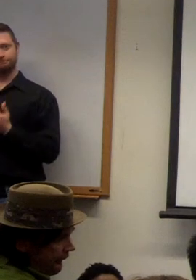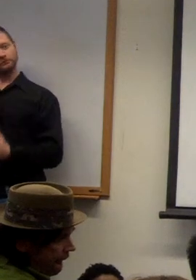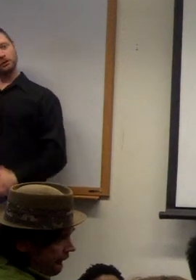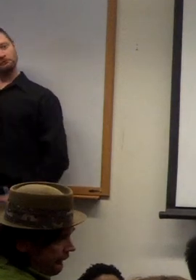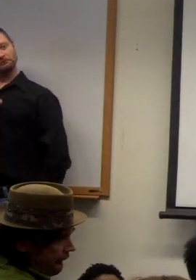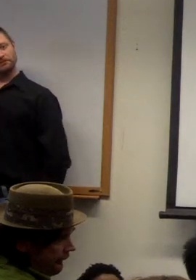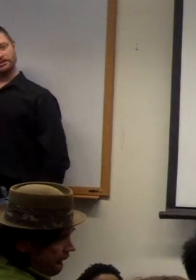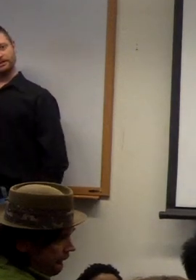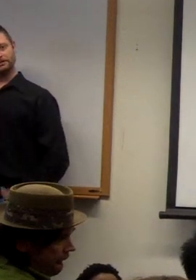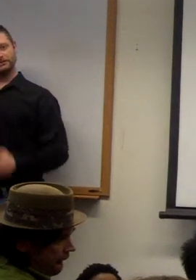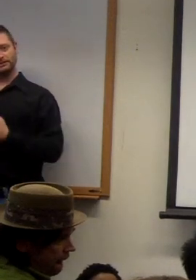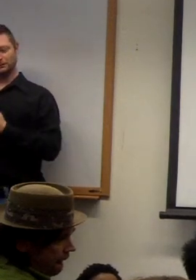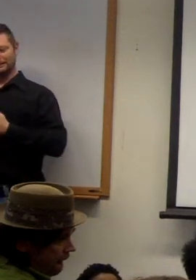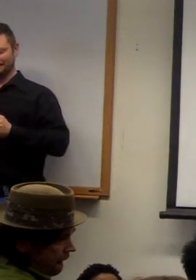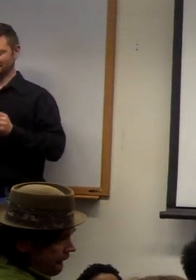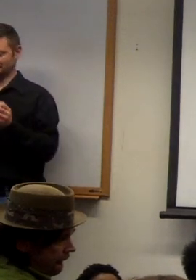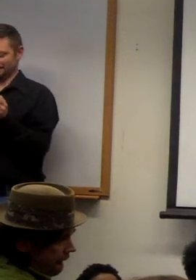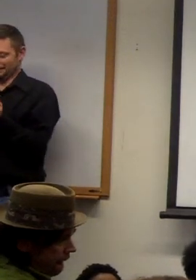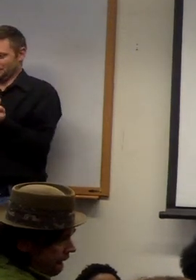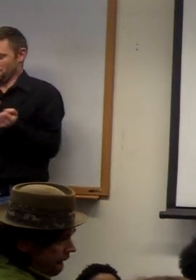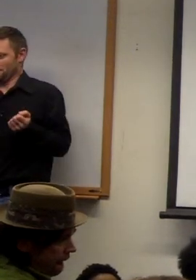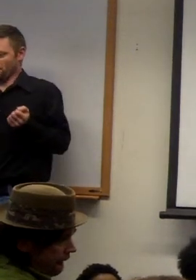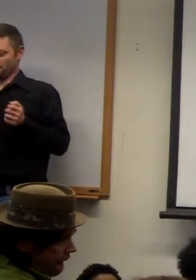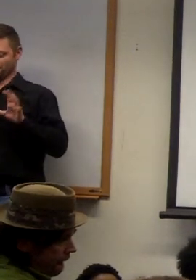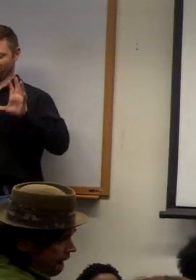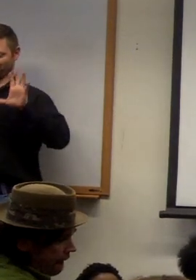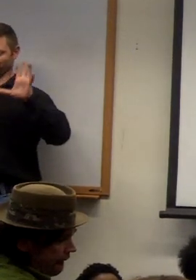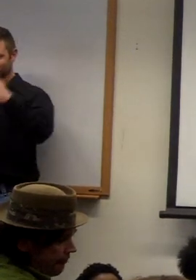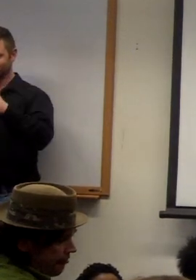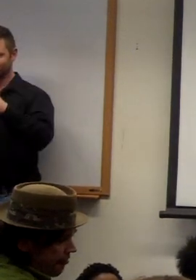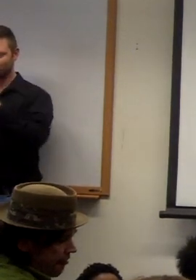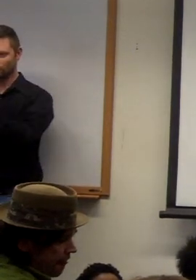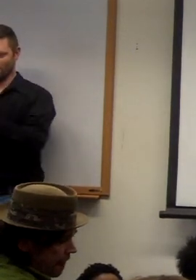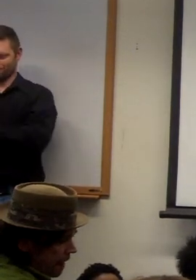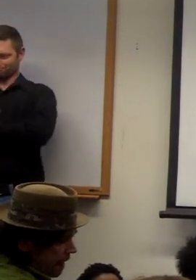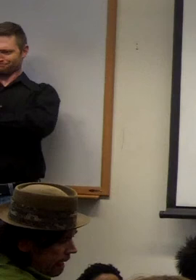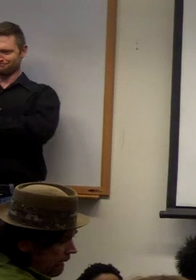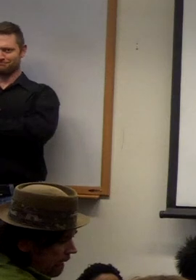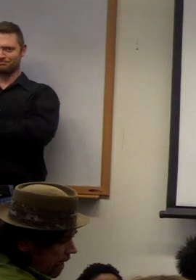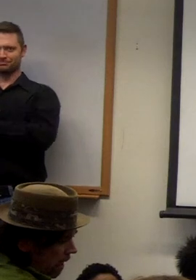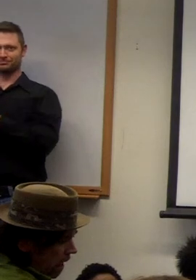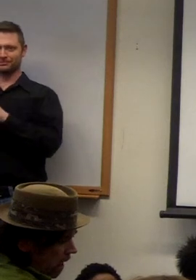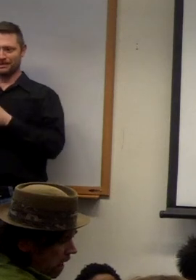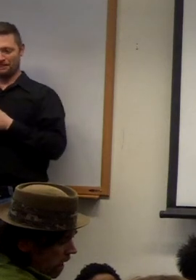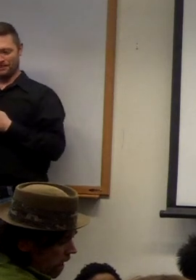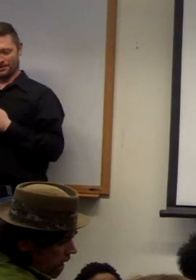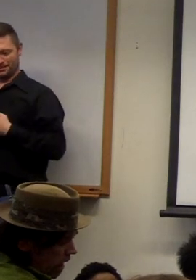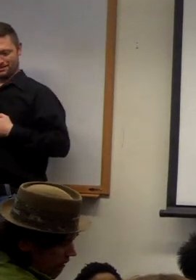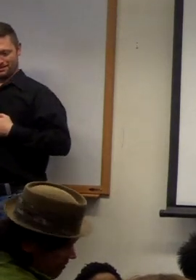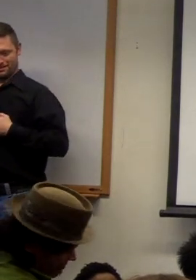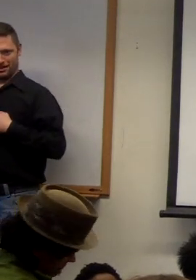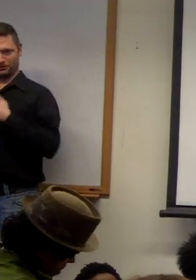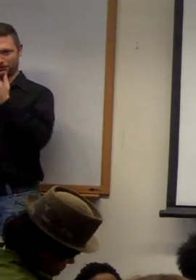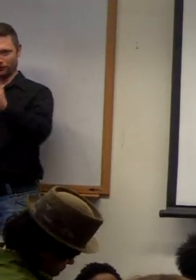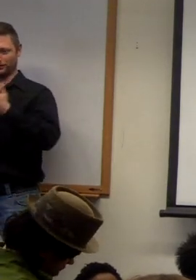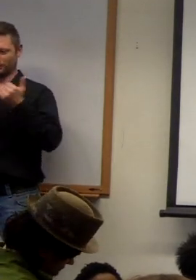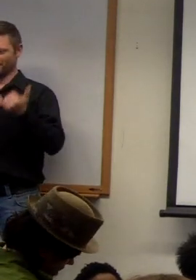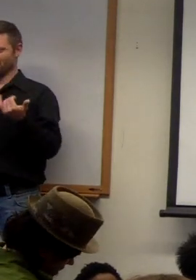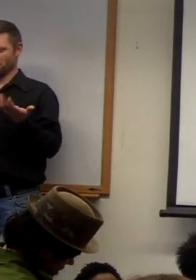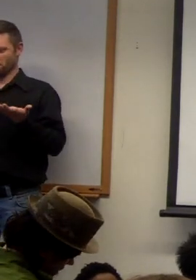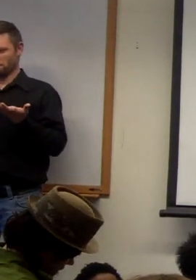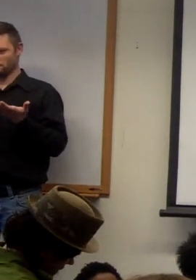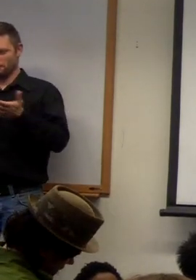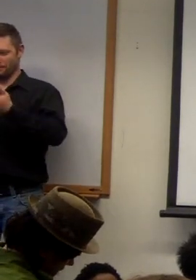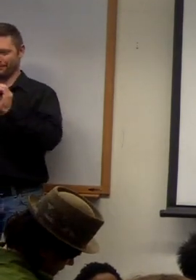I feel like we do need a movement. I feel like something does need to change. You're right. I don't see where our generation is going to have any place in history. It's all going to be, you know, the